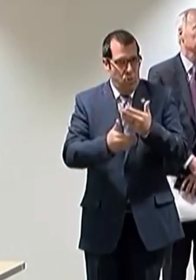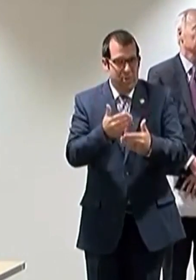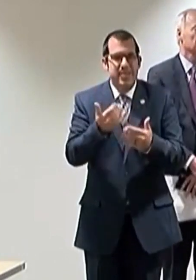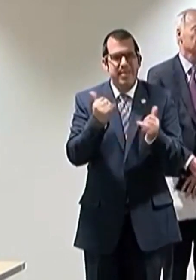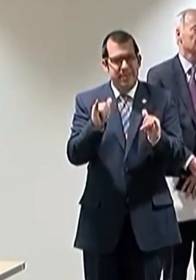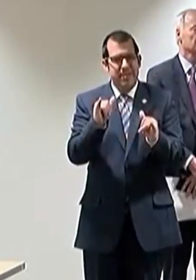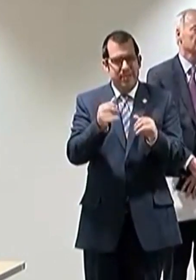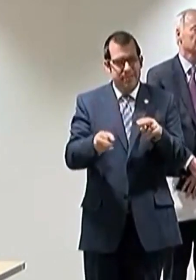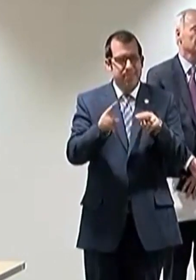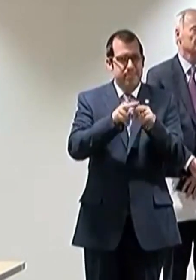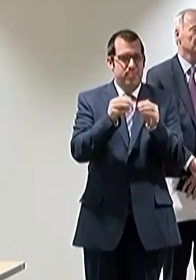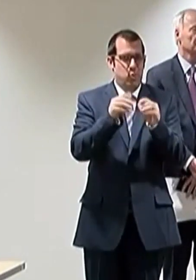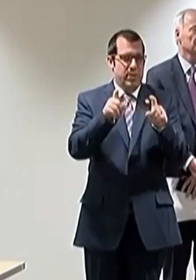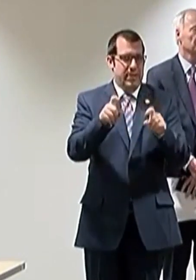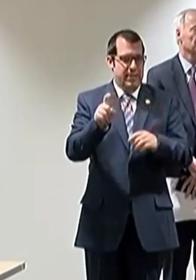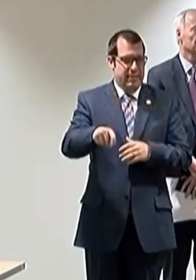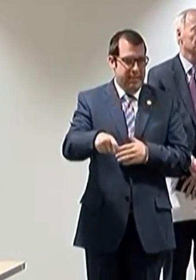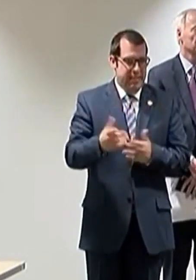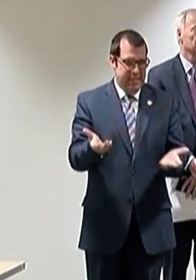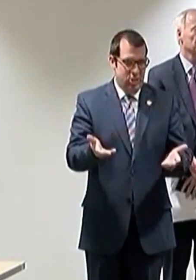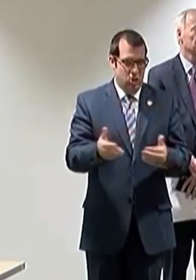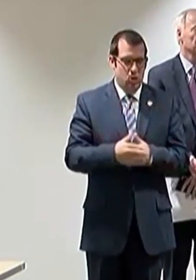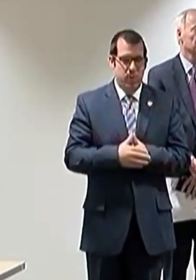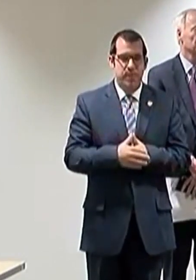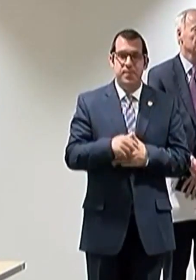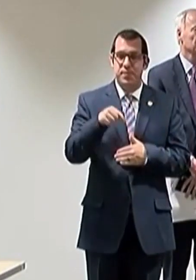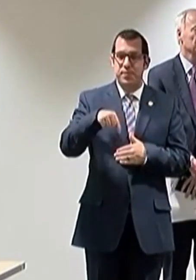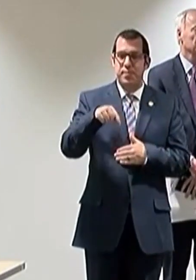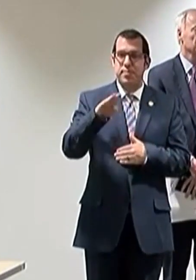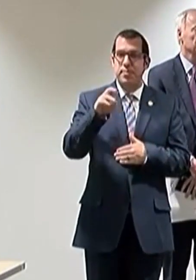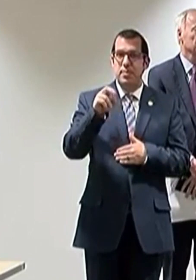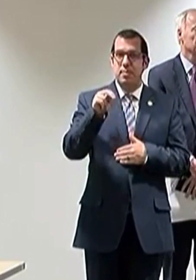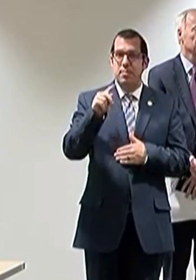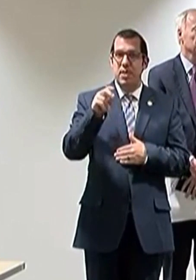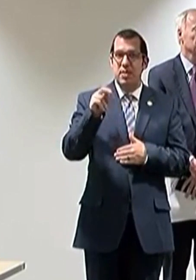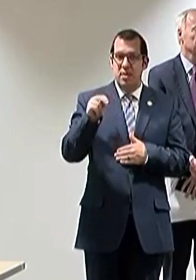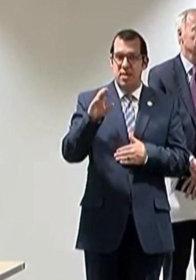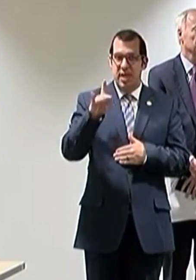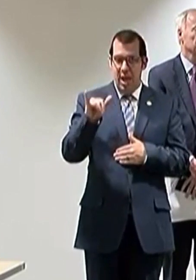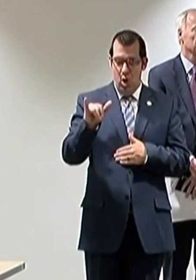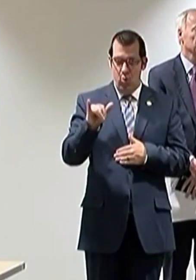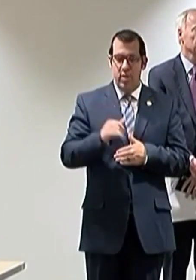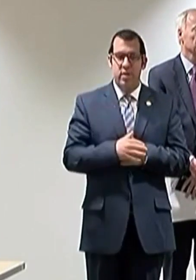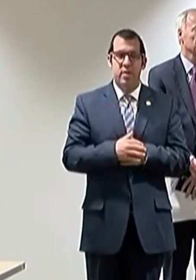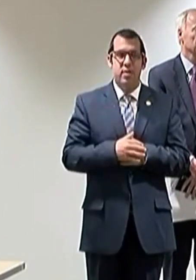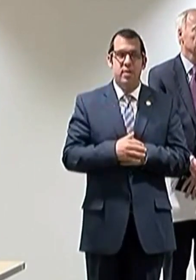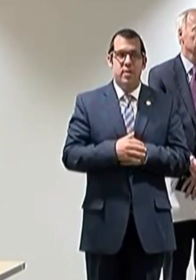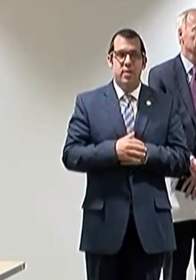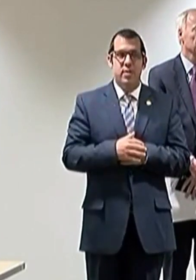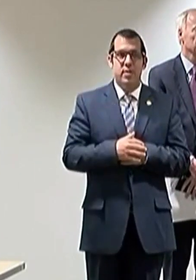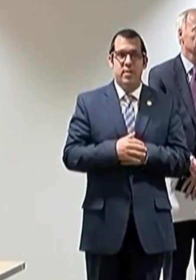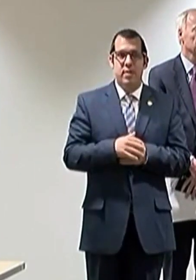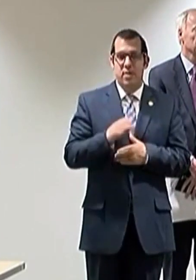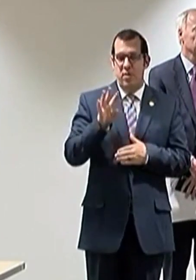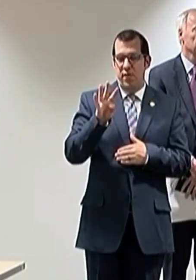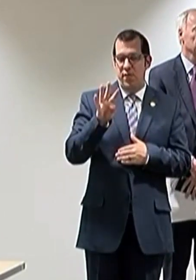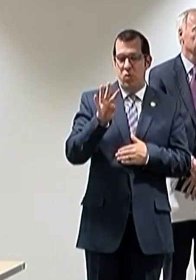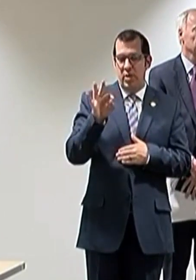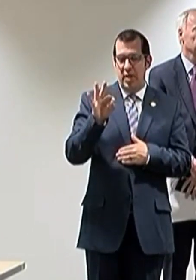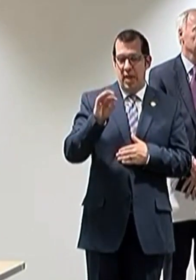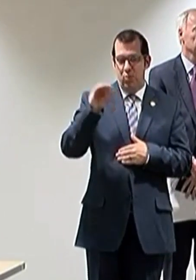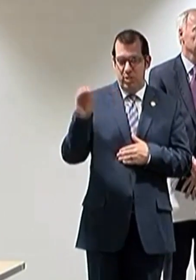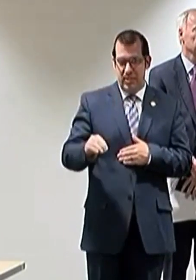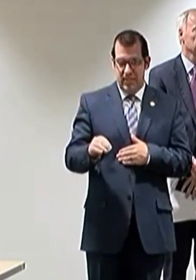testing here. Here in Benton County, we have had 49%